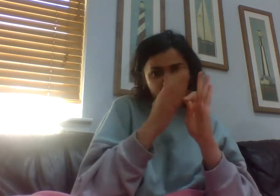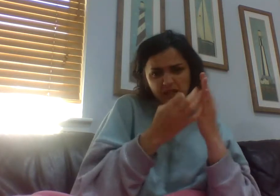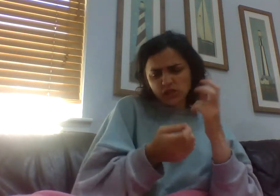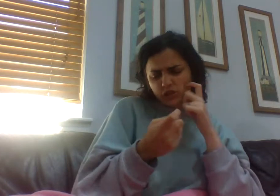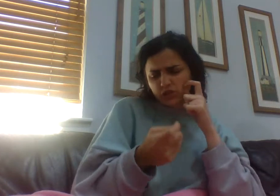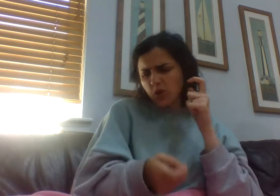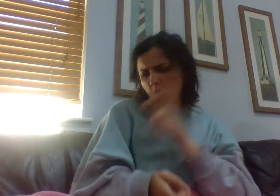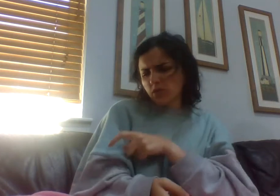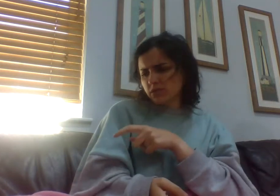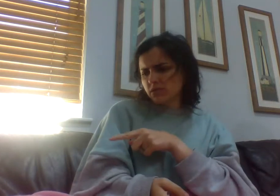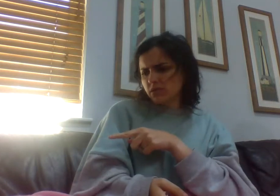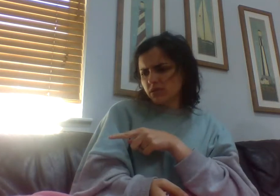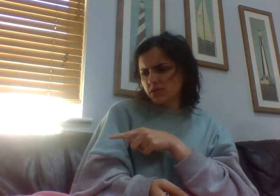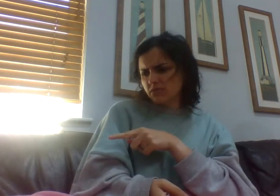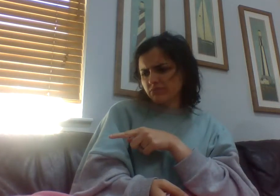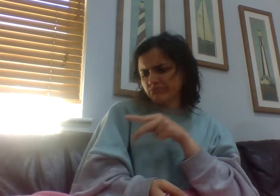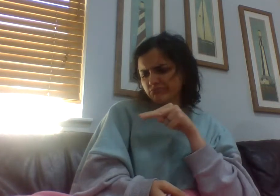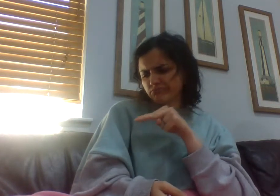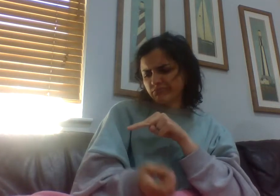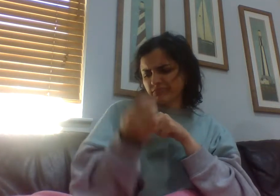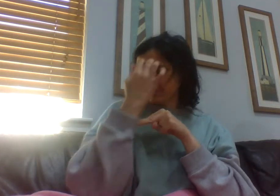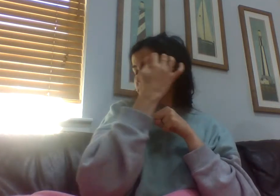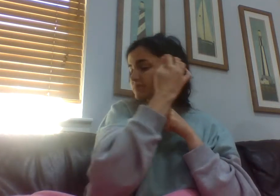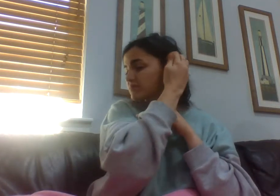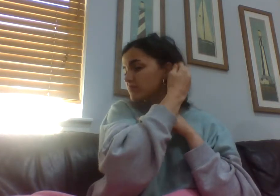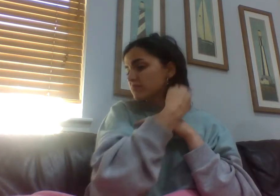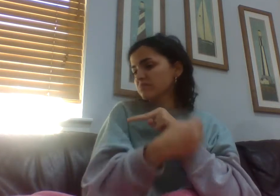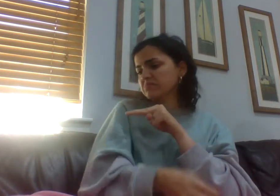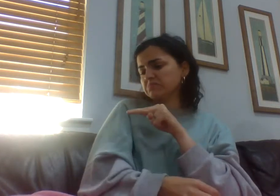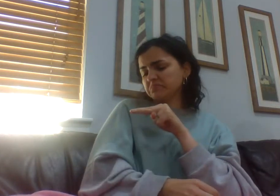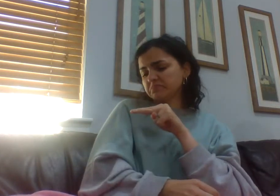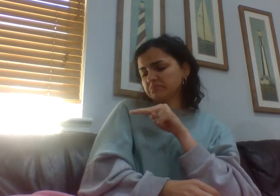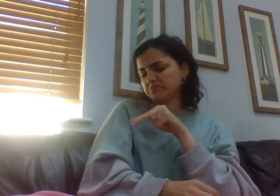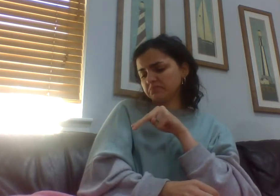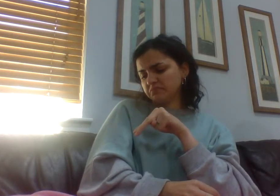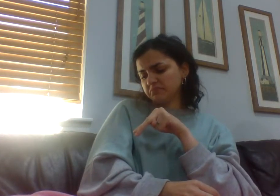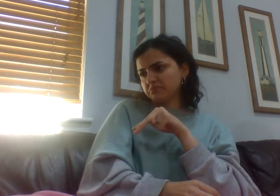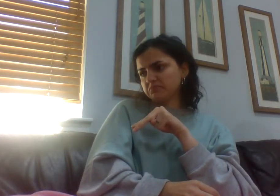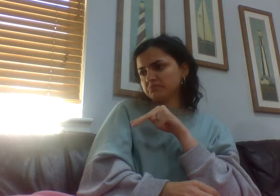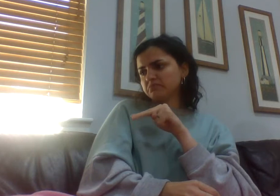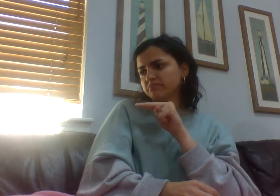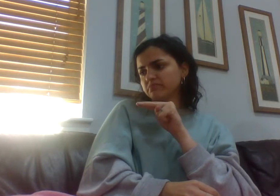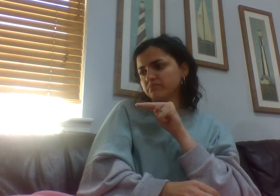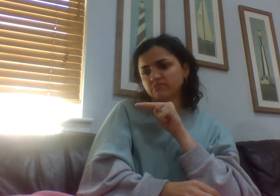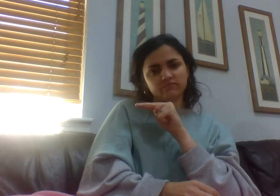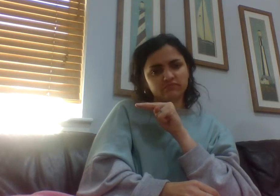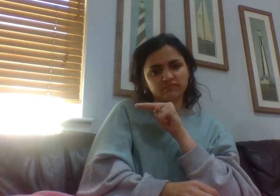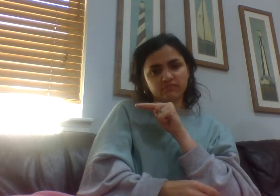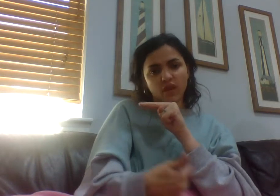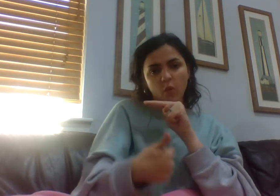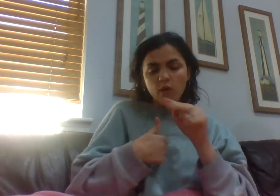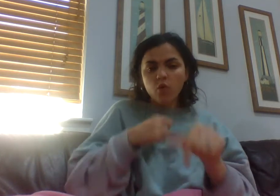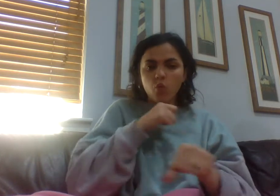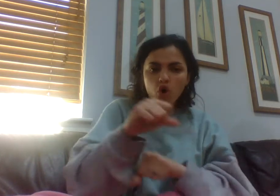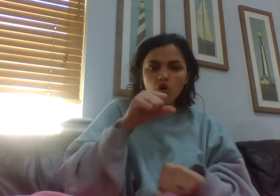as in a sense, a way of undermining their hard-gained social prestige that they had